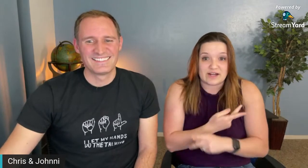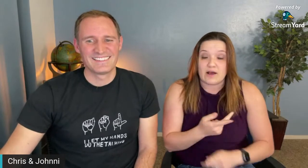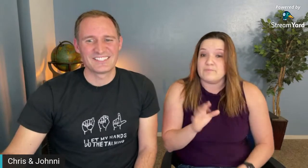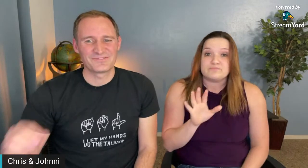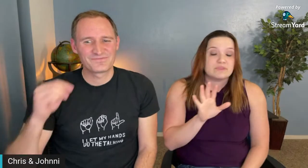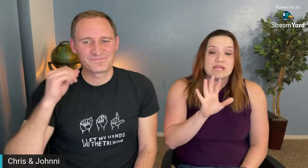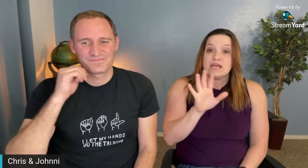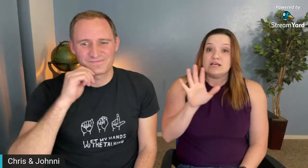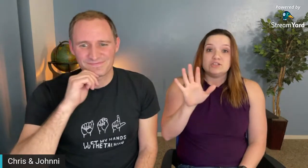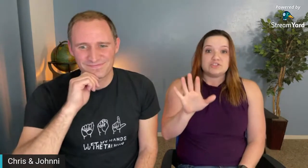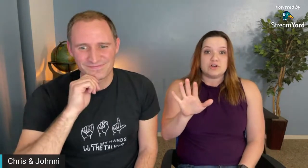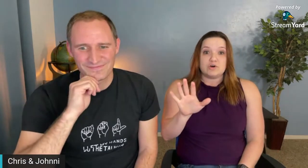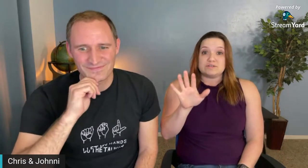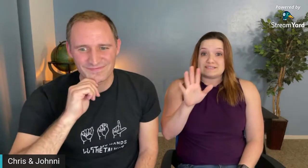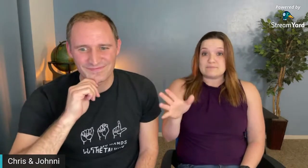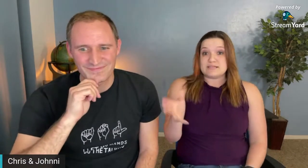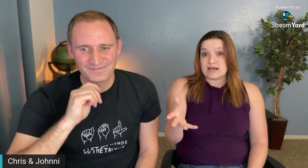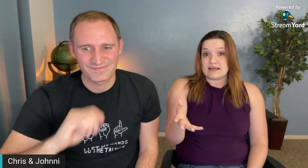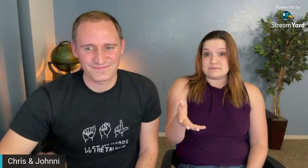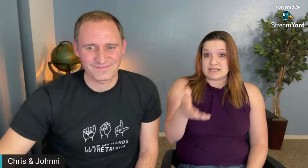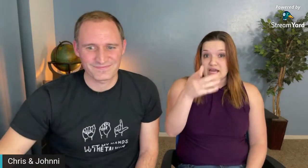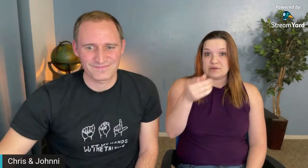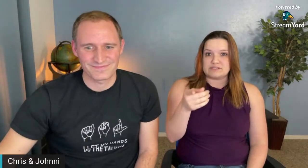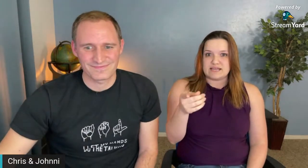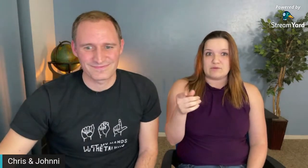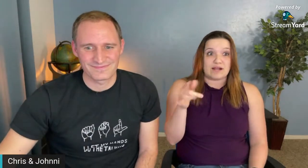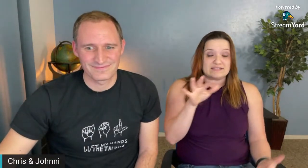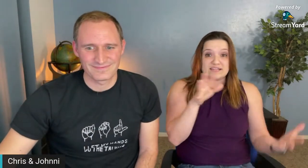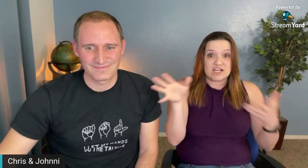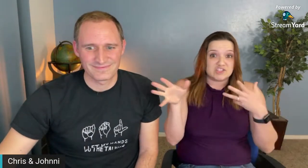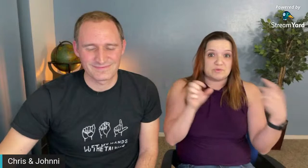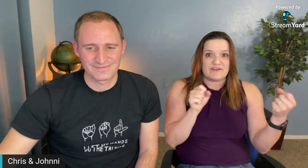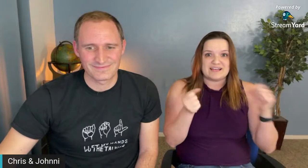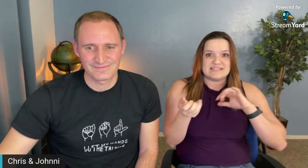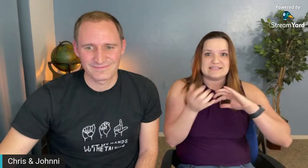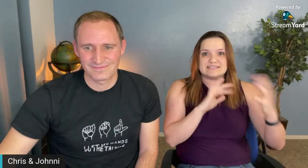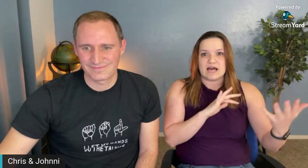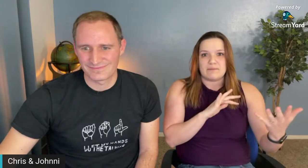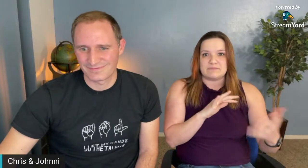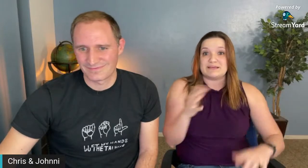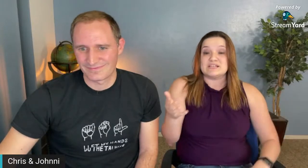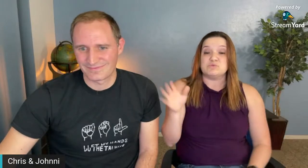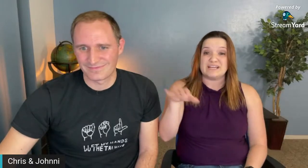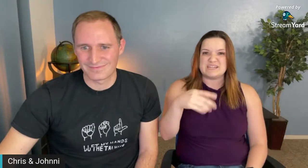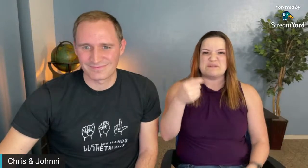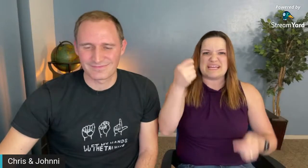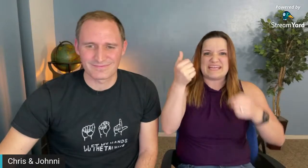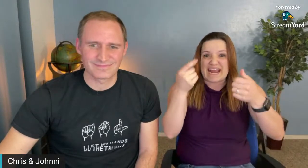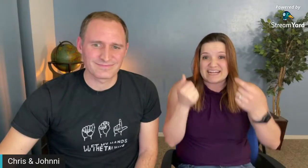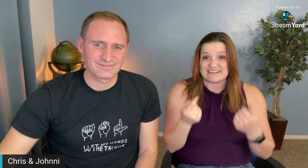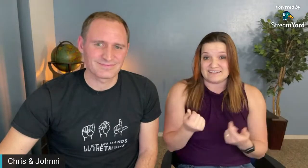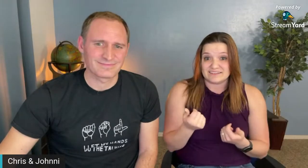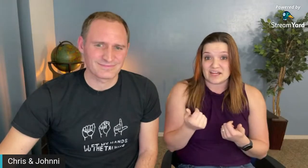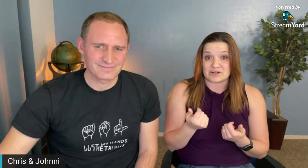out. So sometimes, like how you were saying, when I sign super fast, it gets sloppy because we'll end up negating